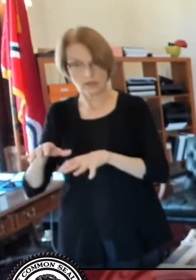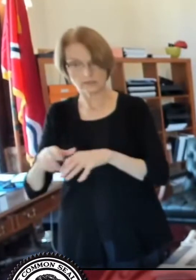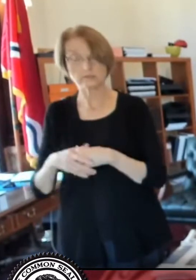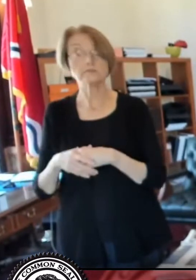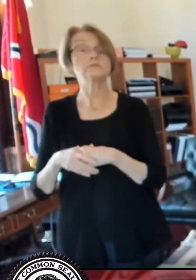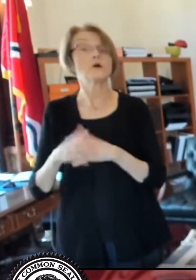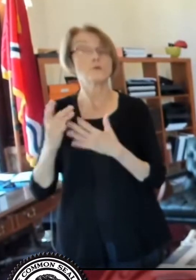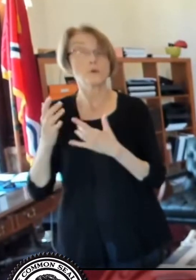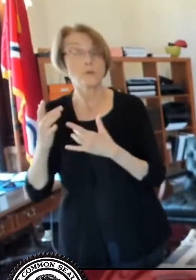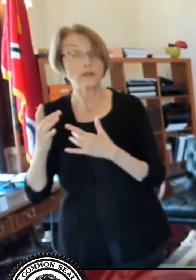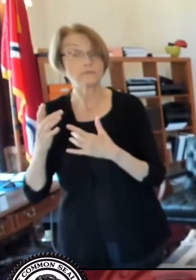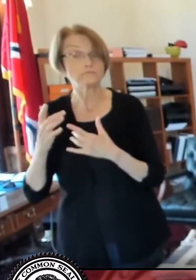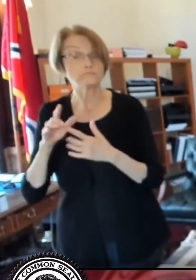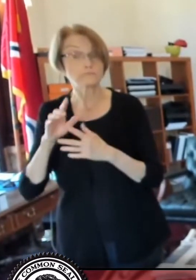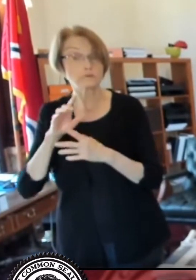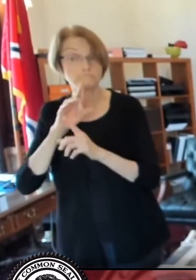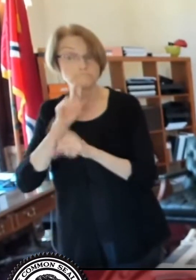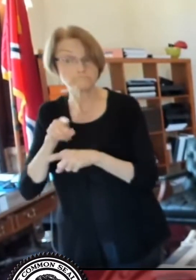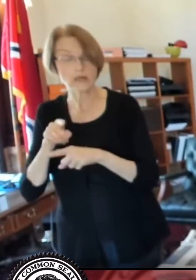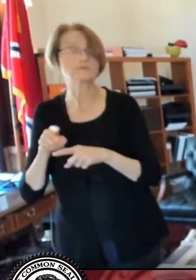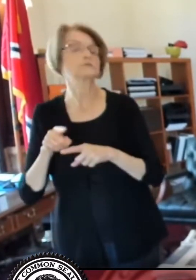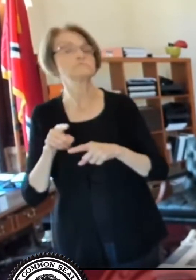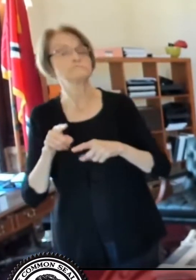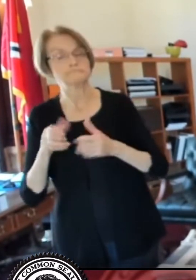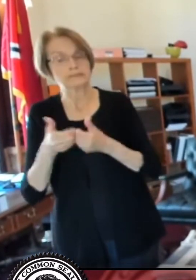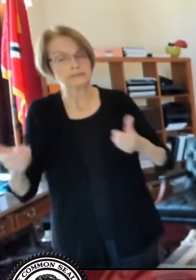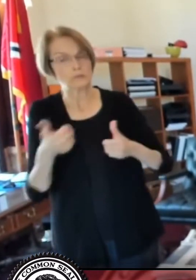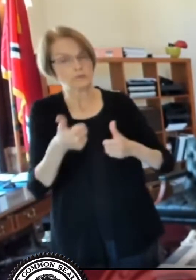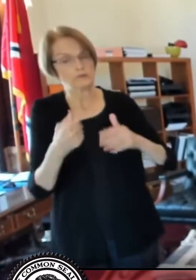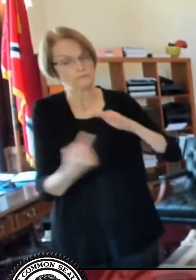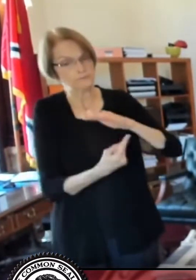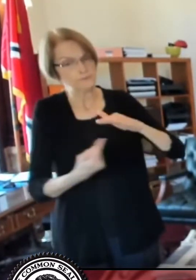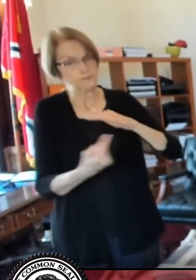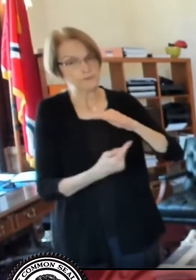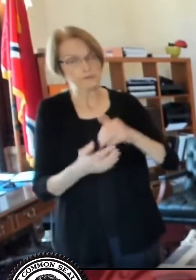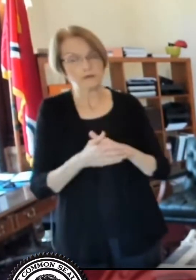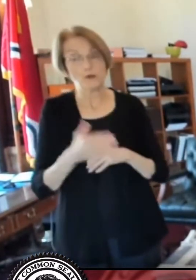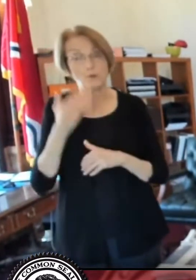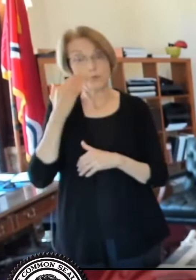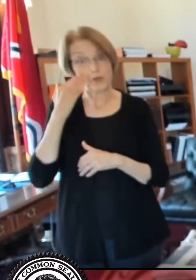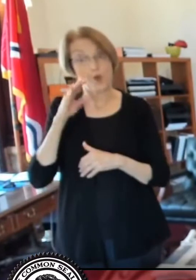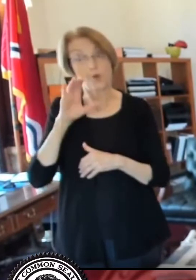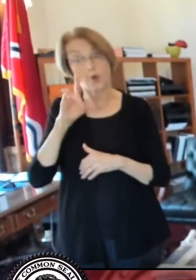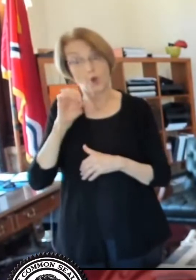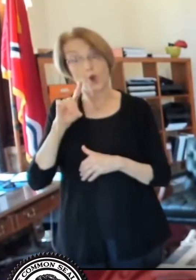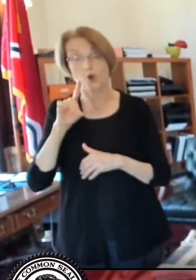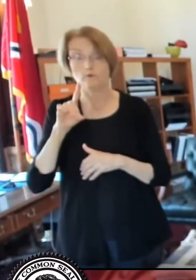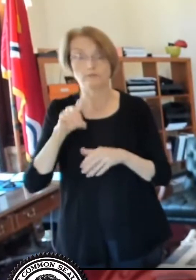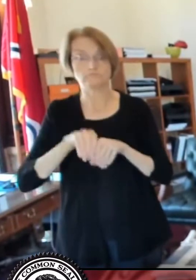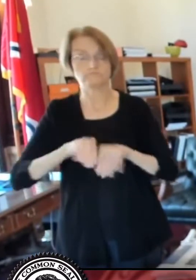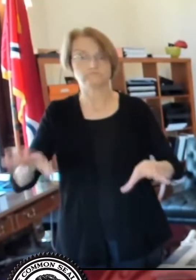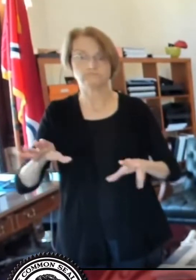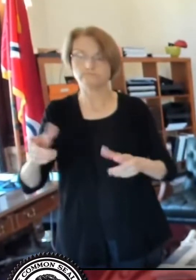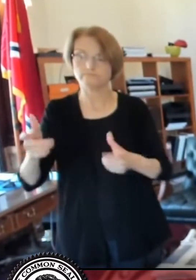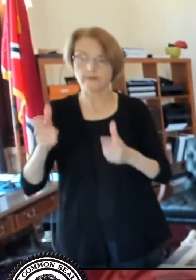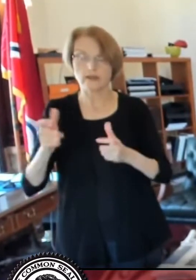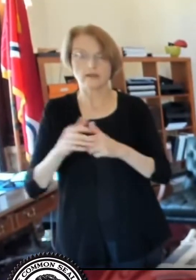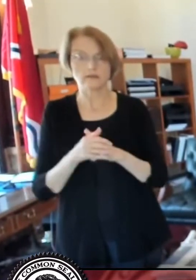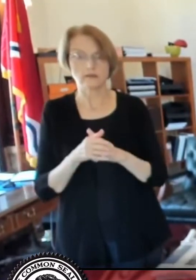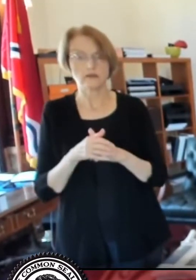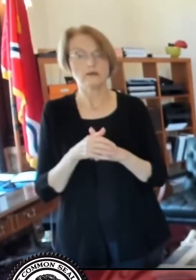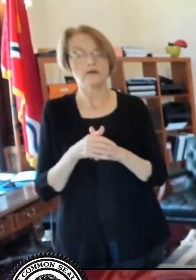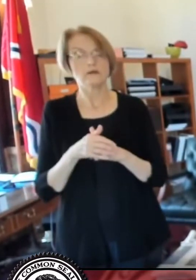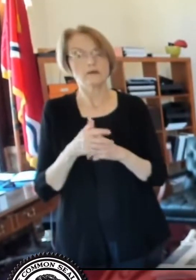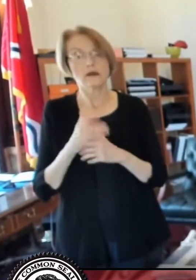highly contagious COVID is. We're continuing to try to tamp down the spread of COVID,